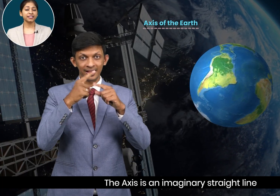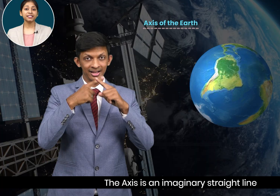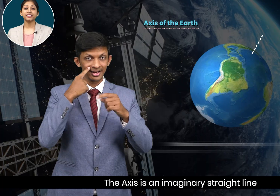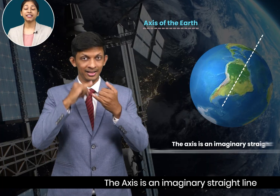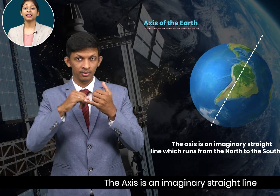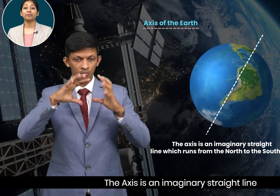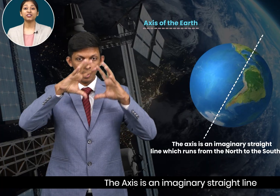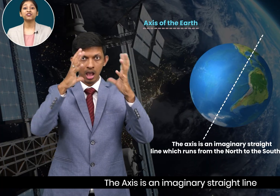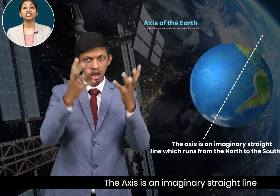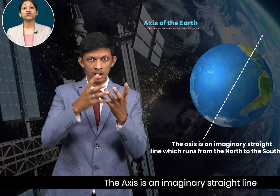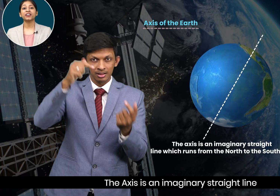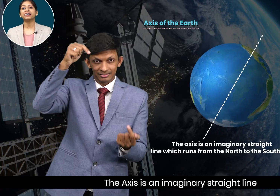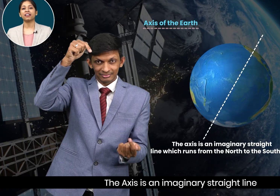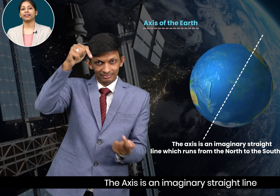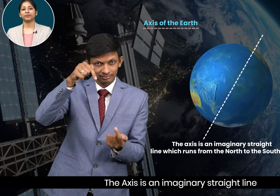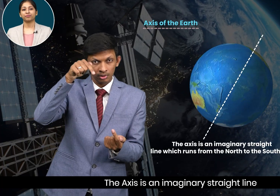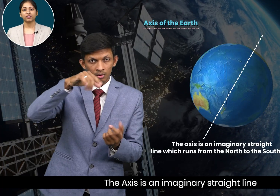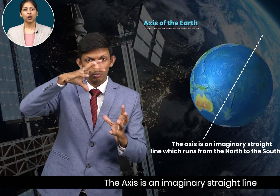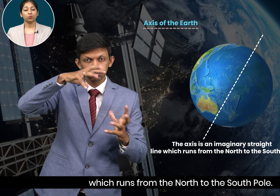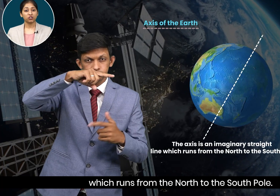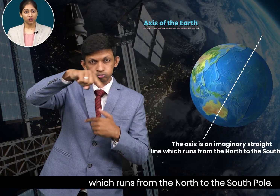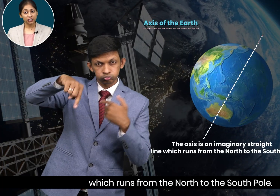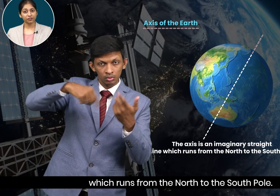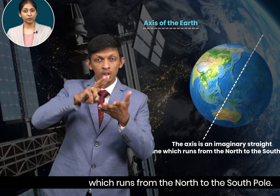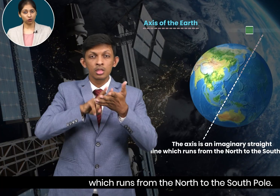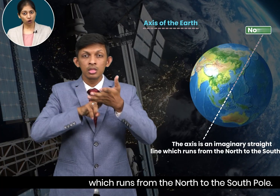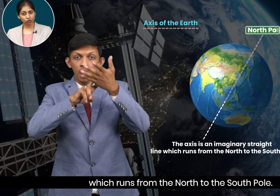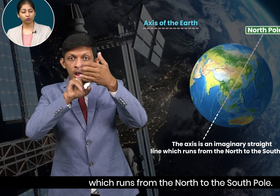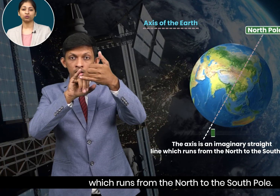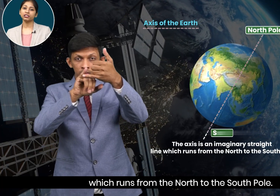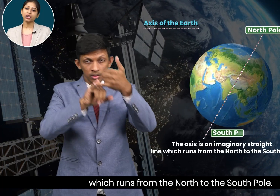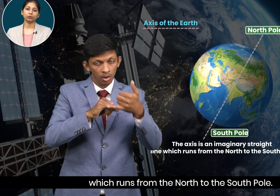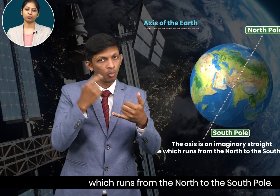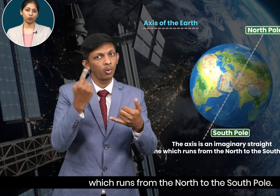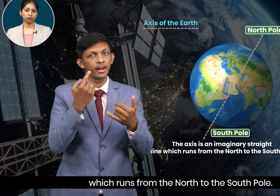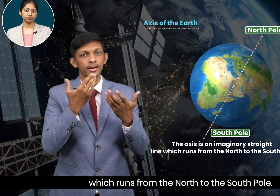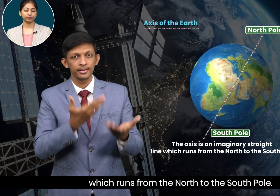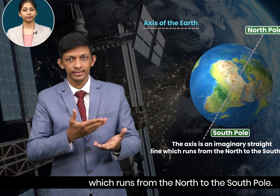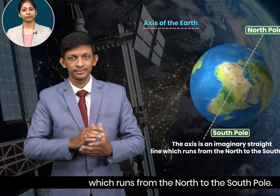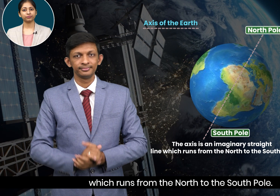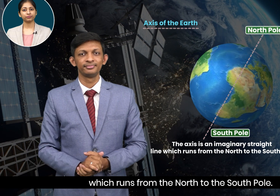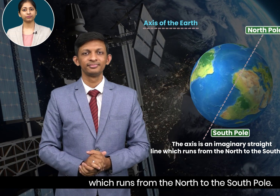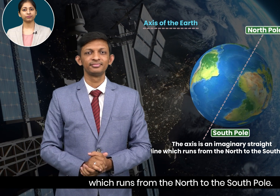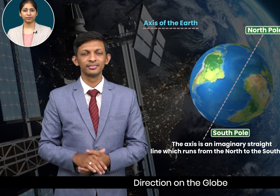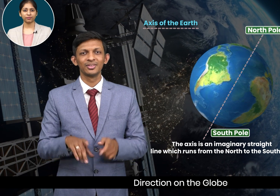The axis is an imaginary straight line, which runs from the North to the South Pole.